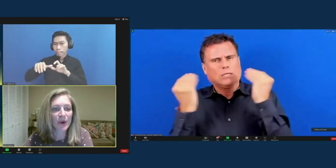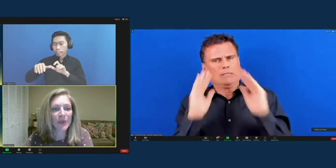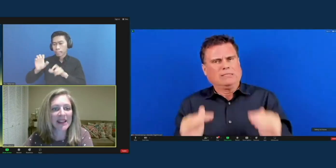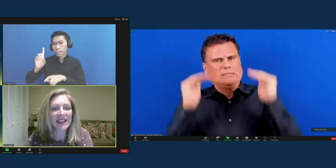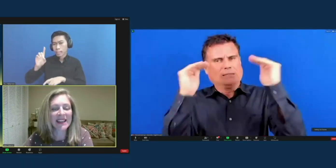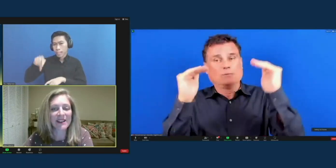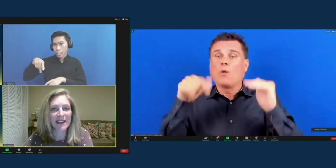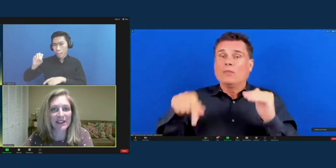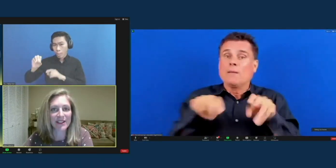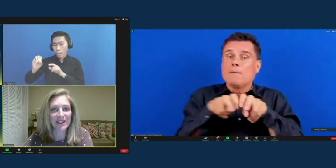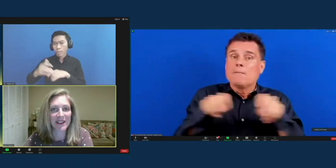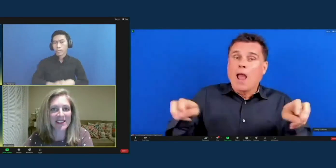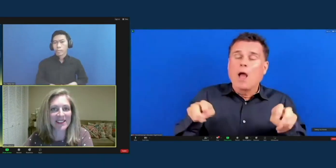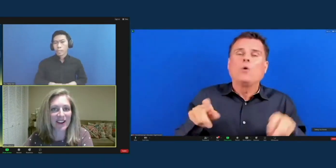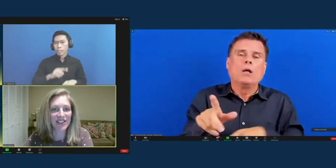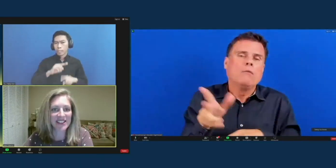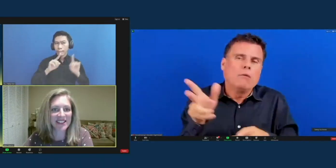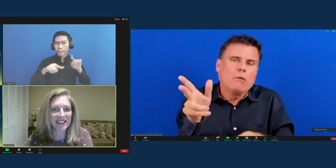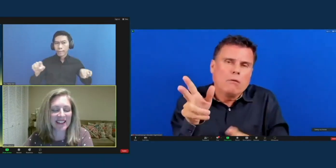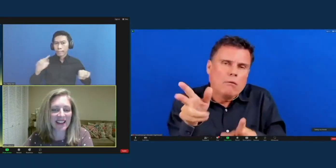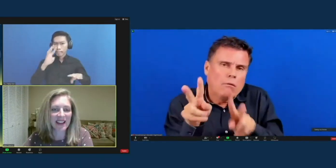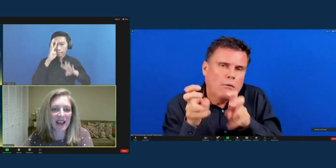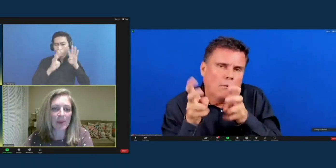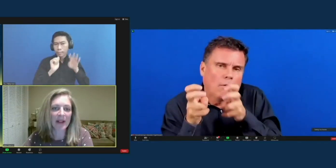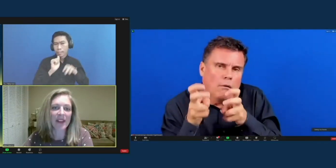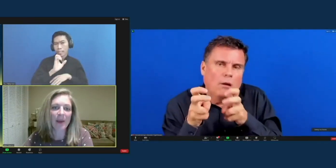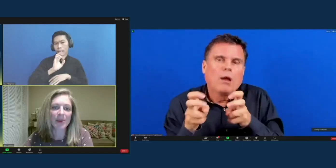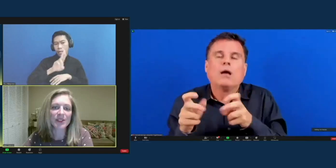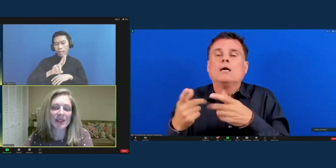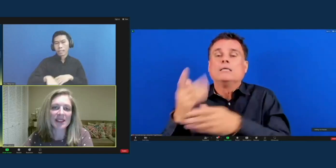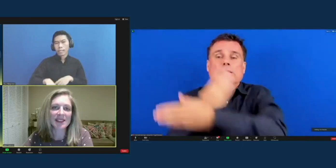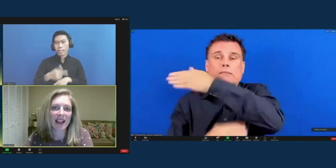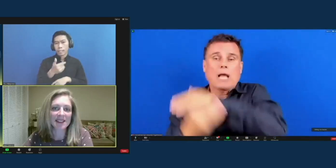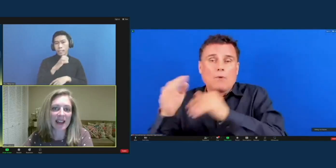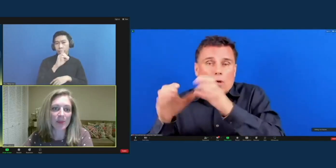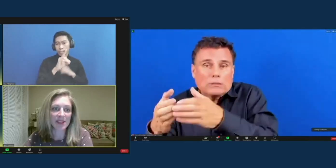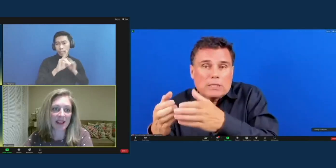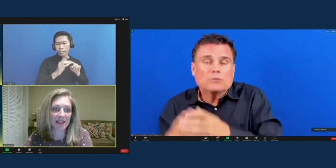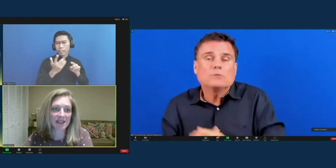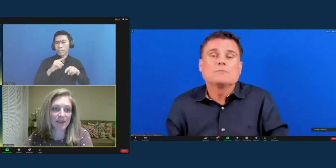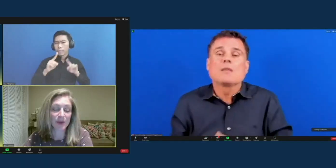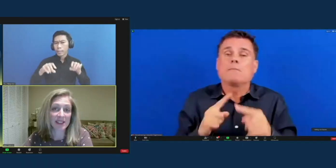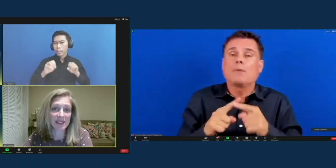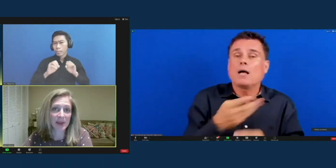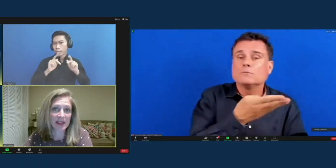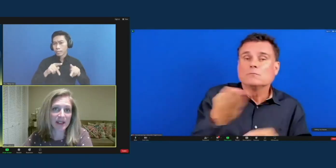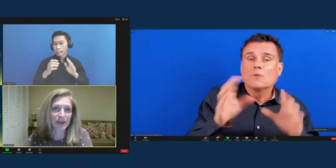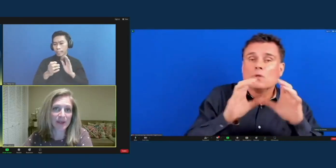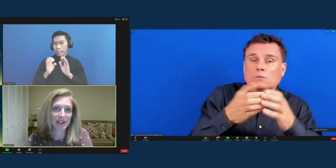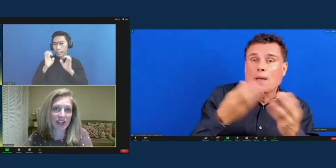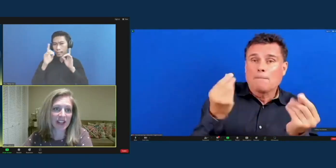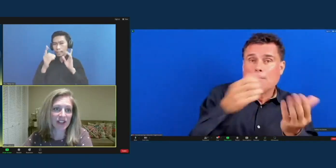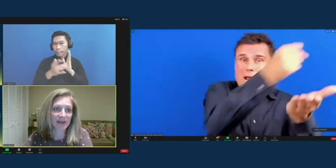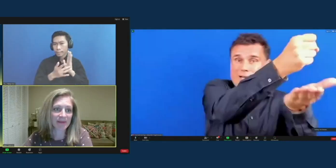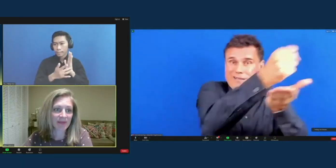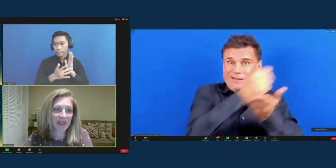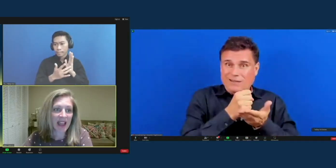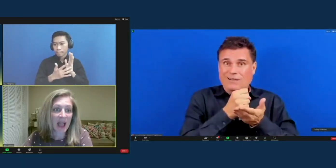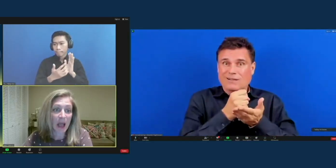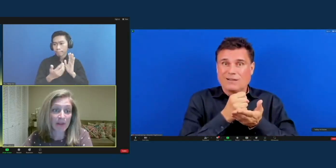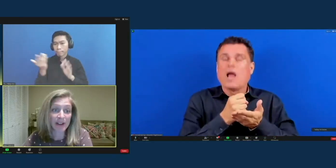and award-winning innovators of ACR GCD, about the opportunities EdTech presents for disability inclusive